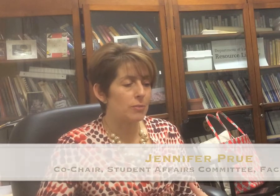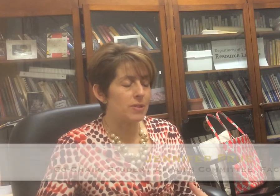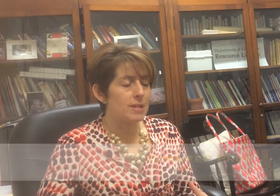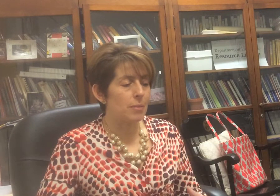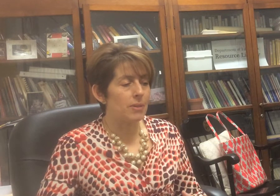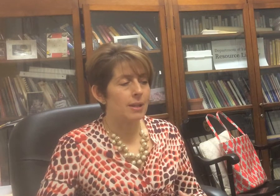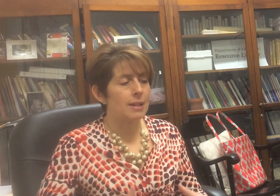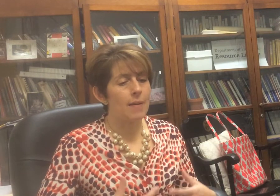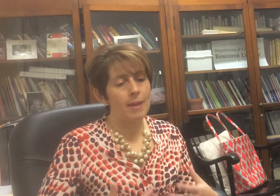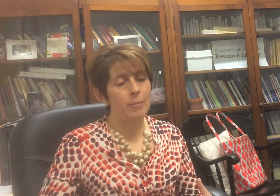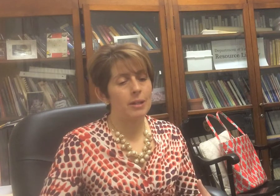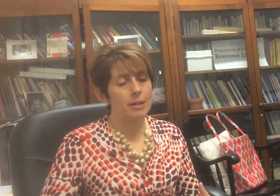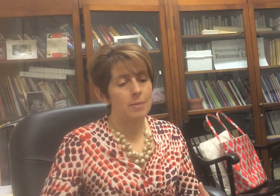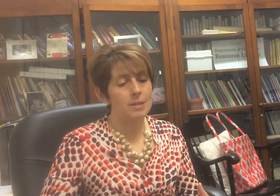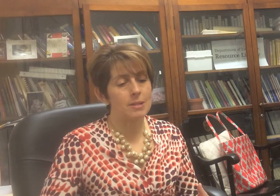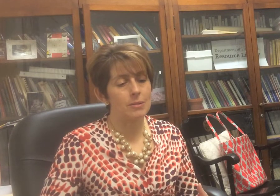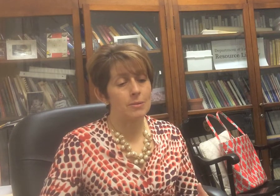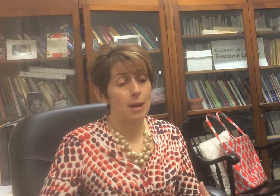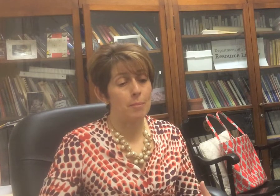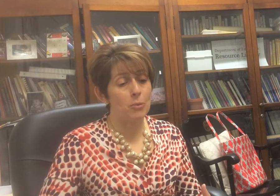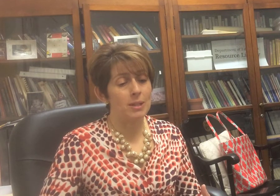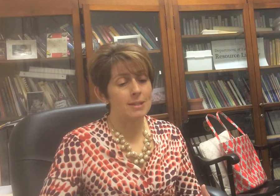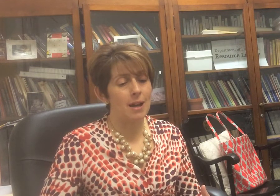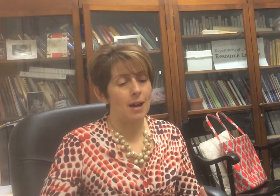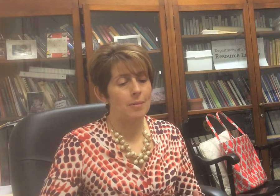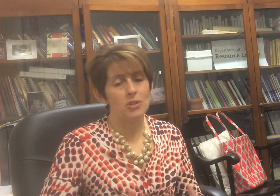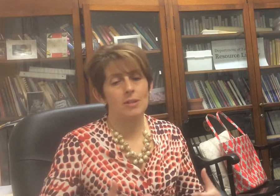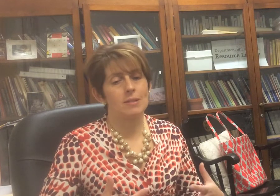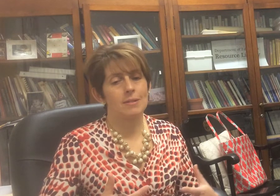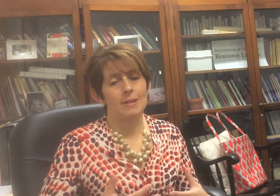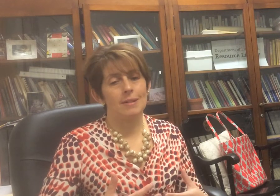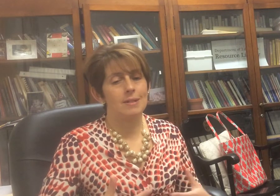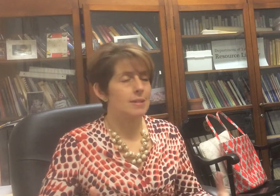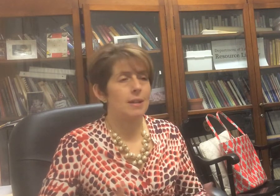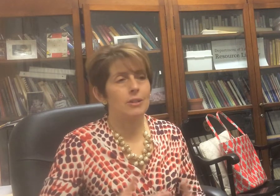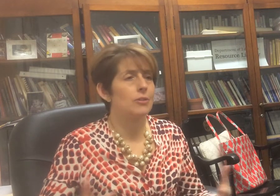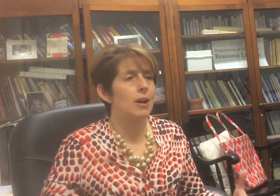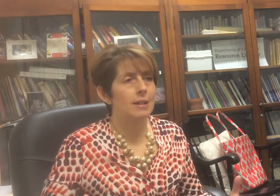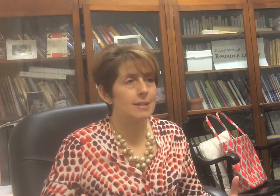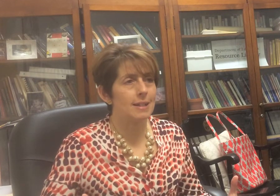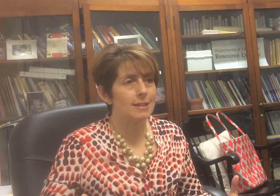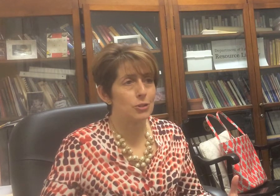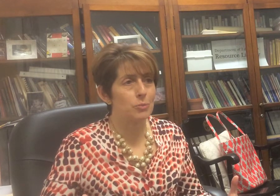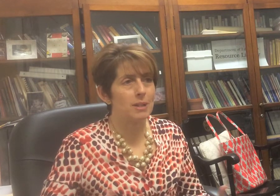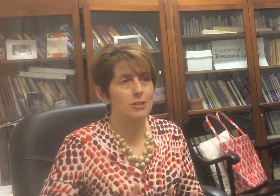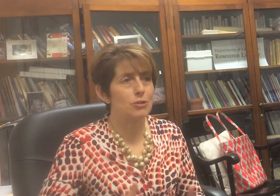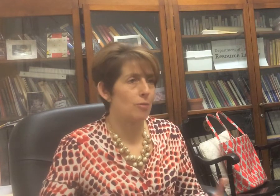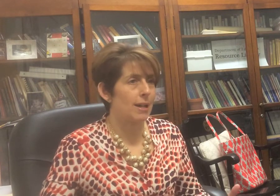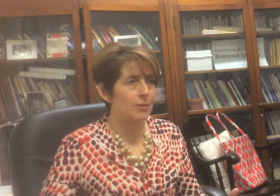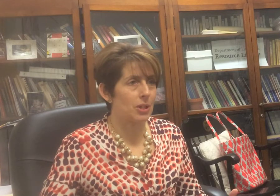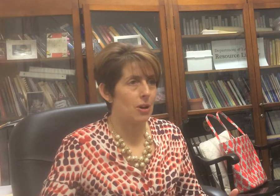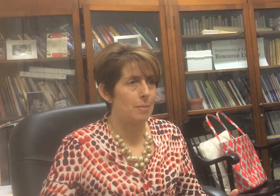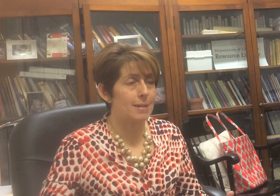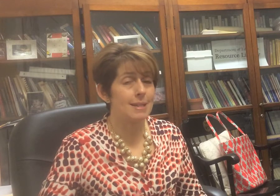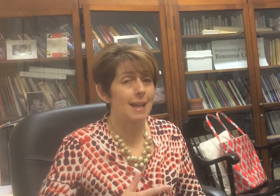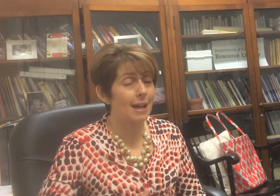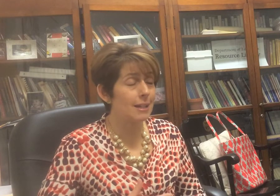with something and then when it comes to that moment in time, just decide that you're not going to take the 2 minutes to write out the comments. The